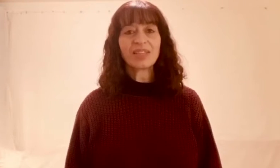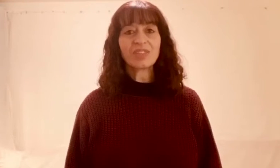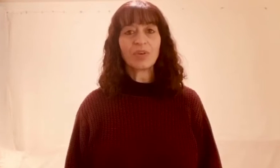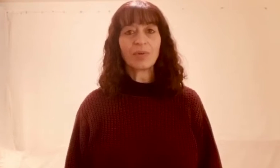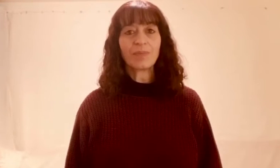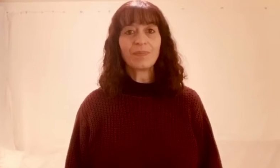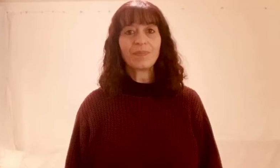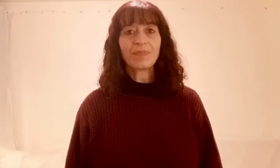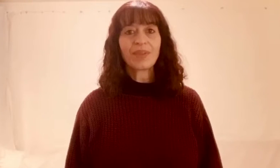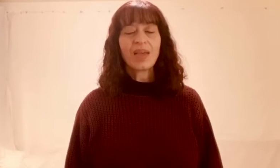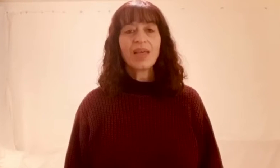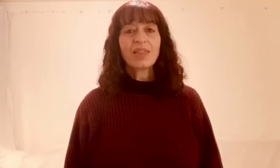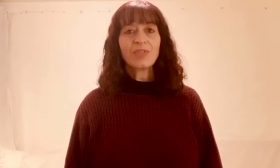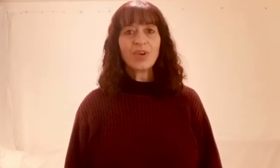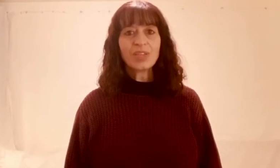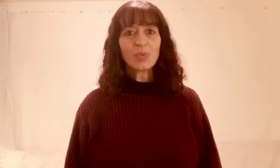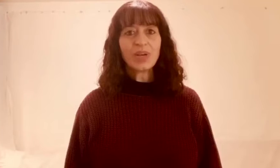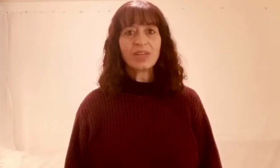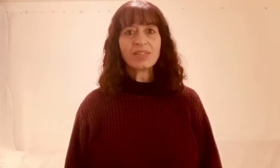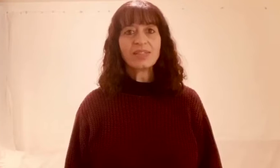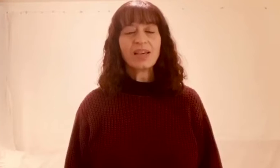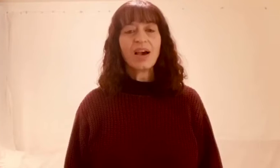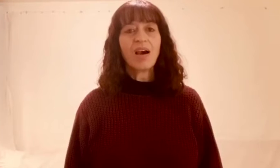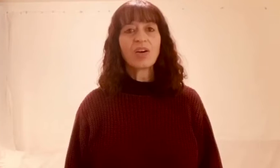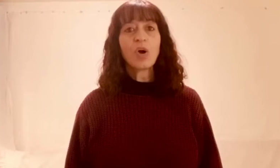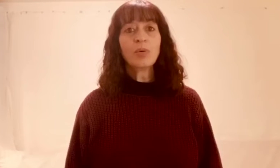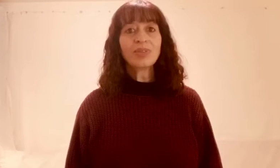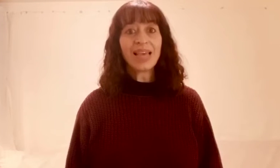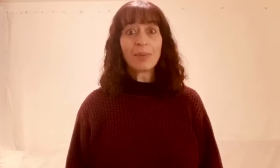song. The first words are ¿Cómo te llamas?